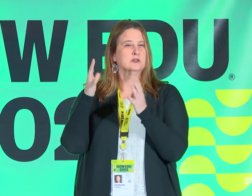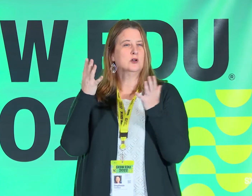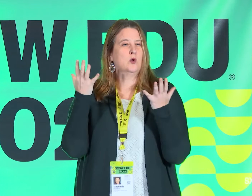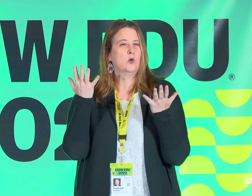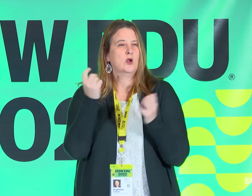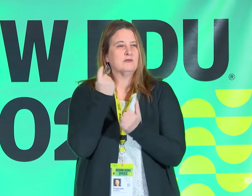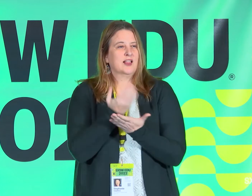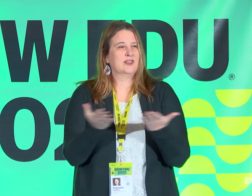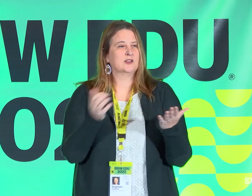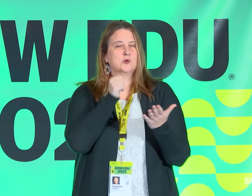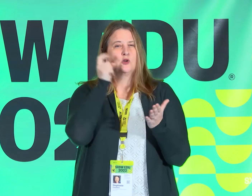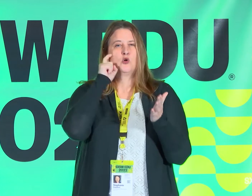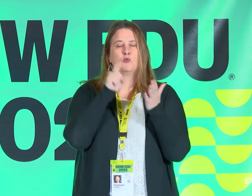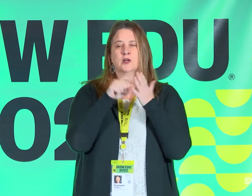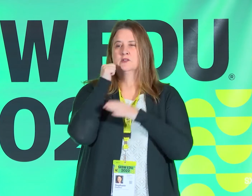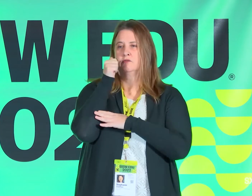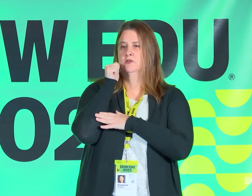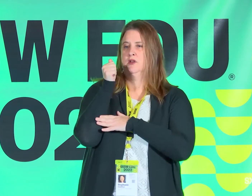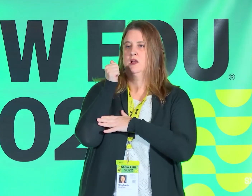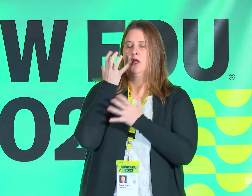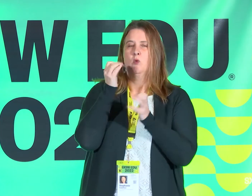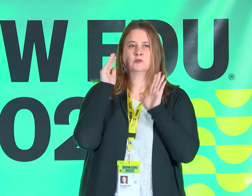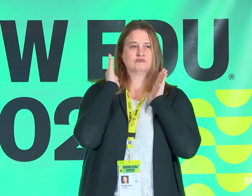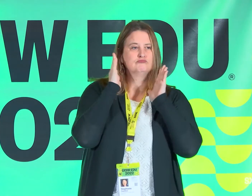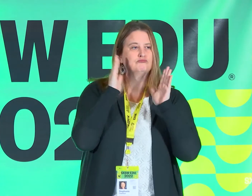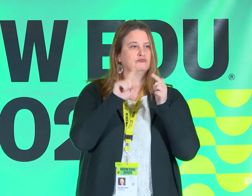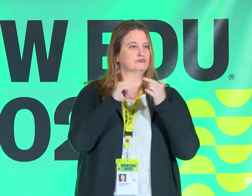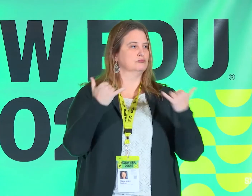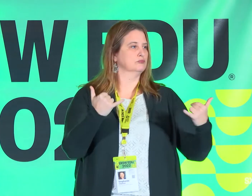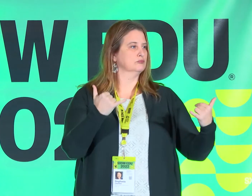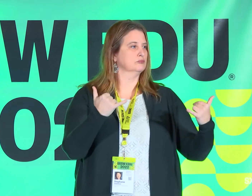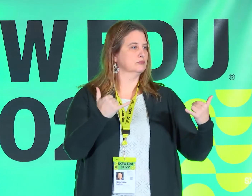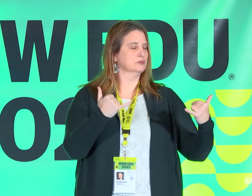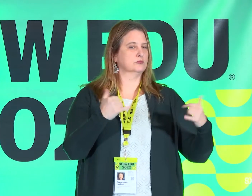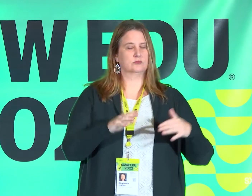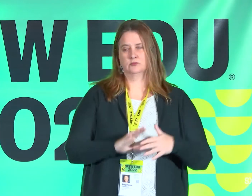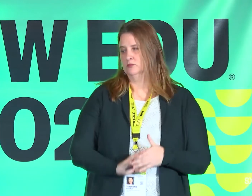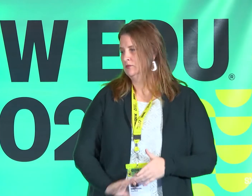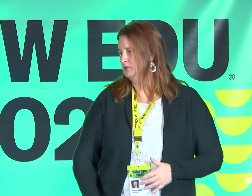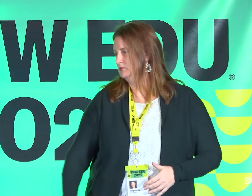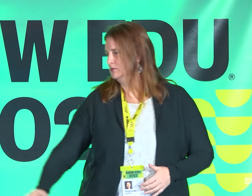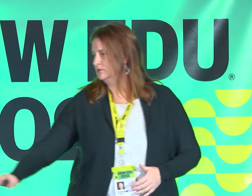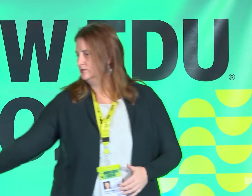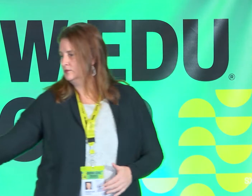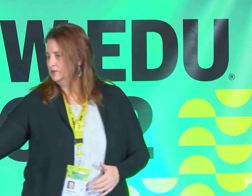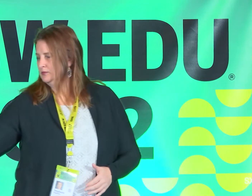Shadow education, that's something that we are noticing daily now and we need to pay more attention to.